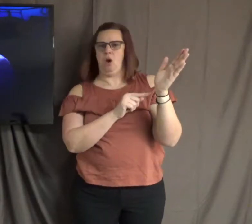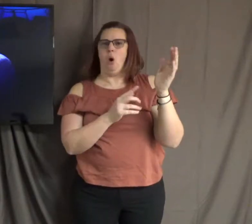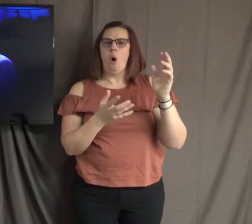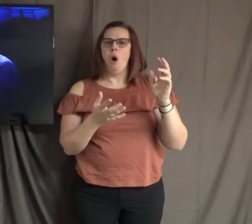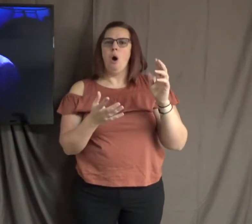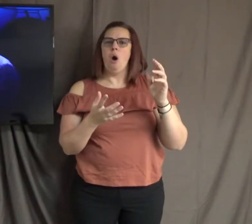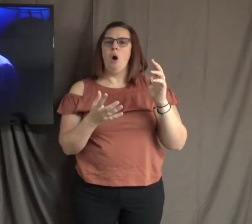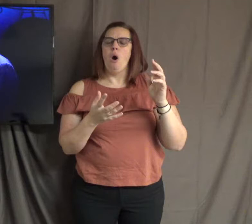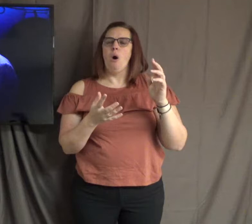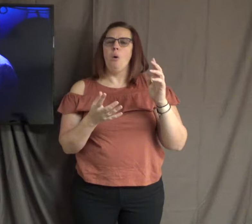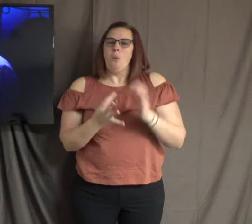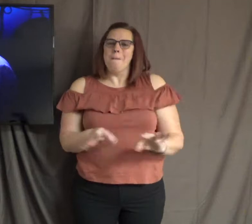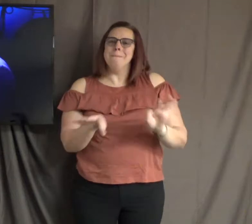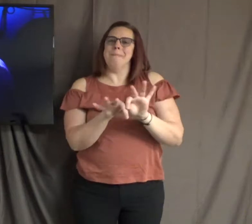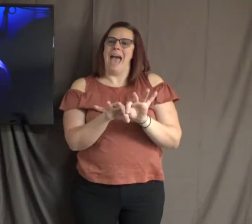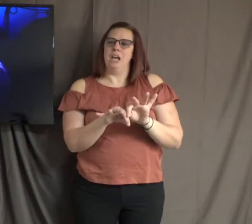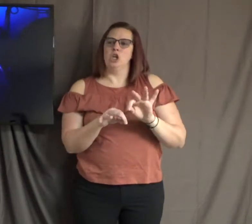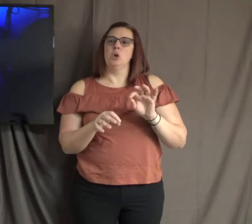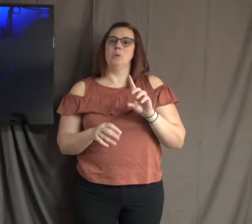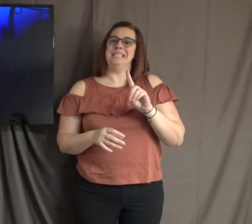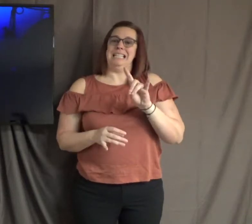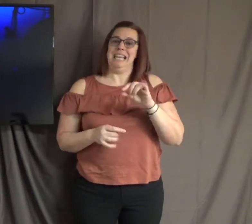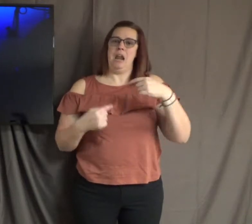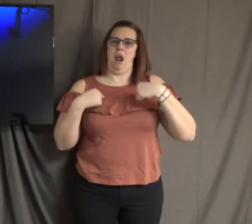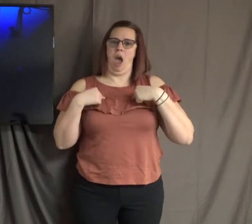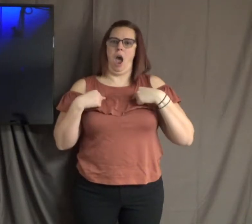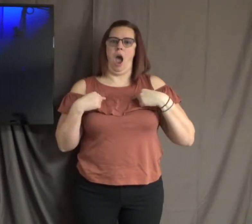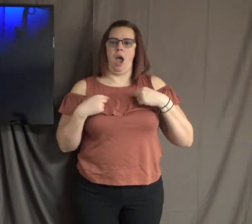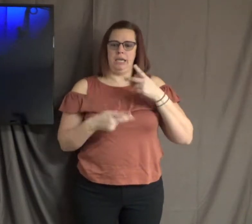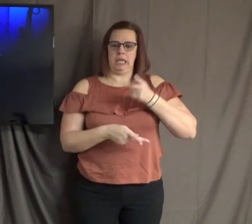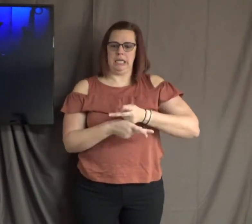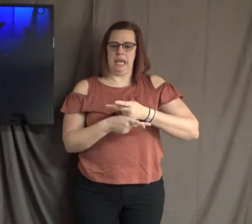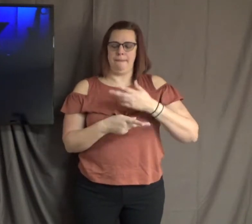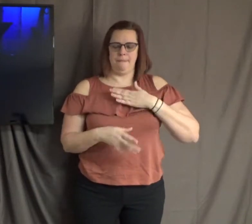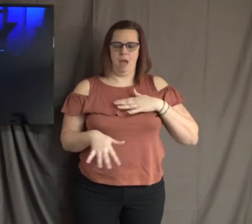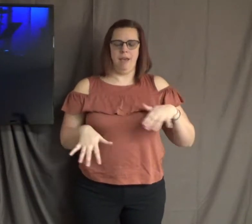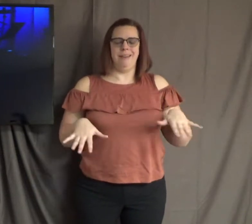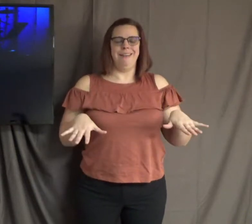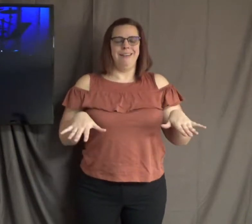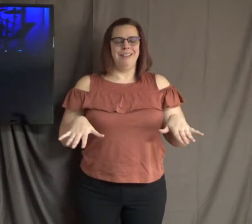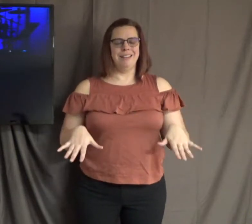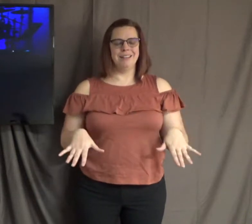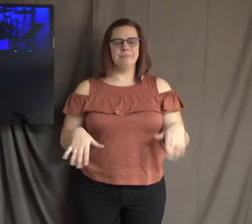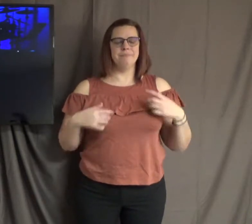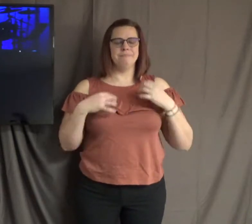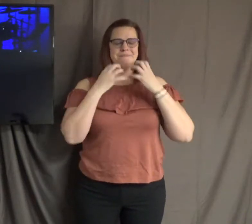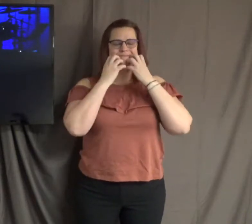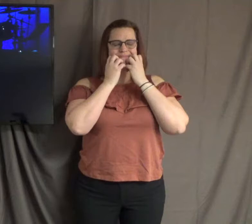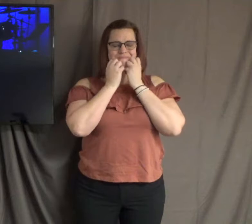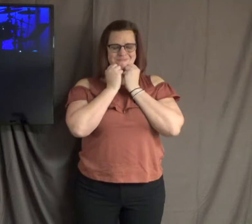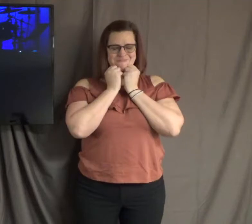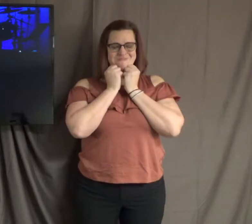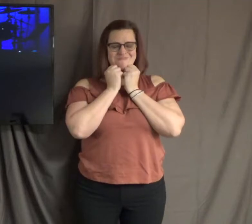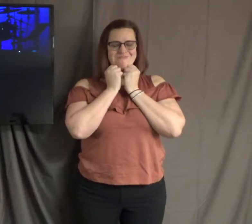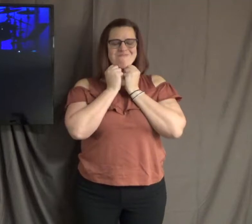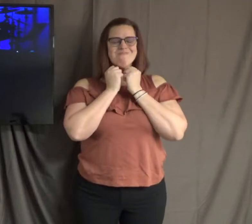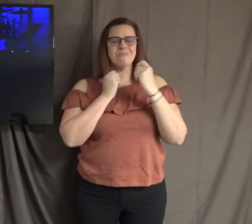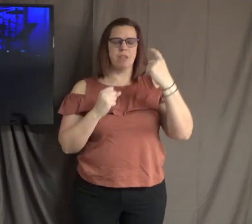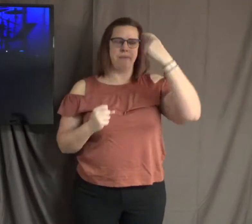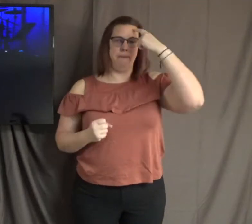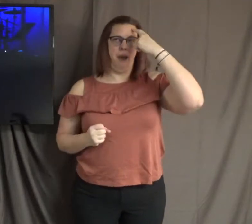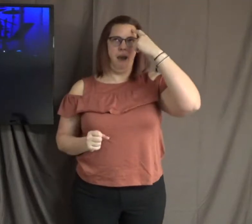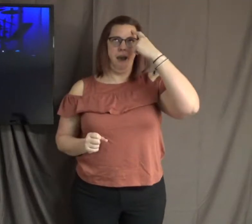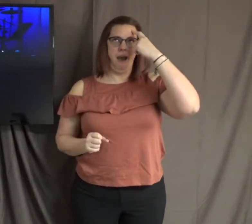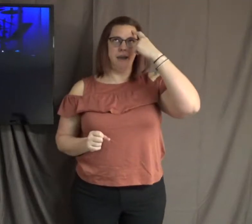I keep my composure? Did I keep that peace of mind? Did I hold to that compassion? Did I